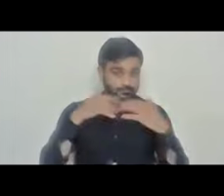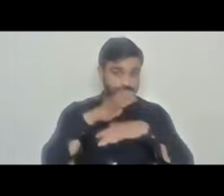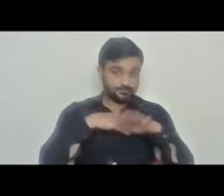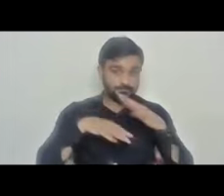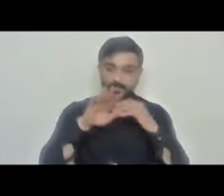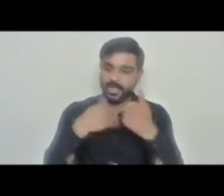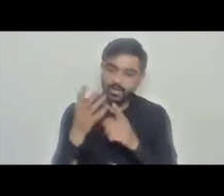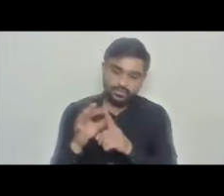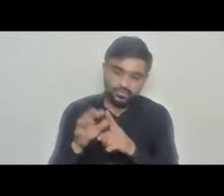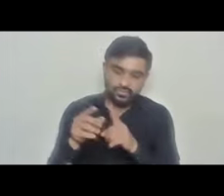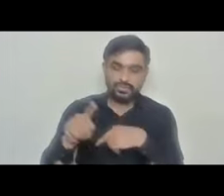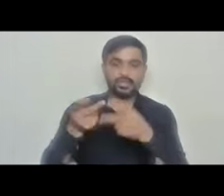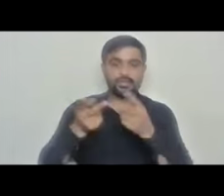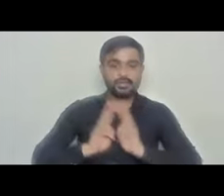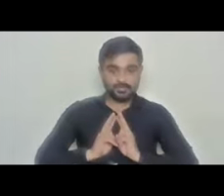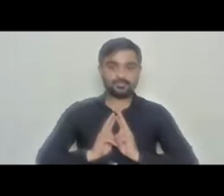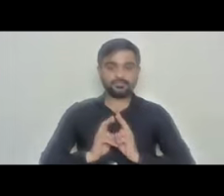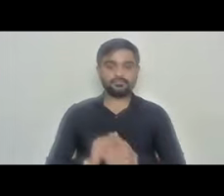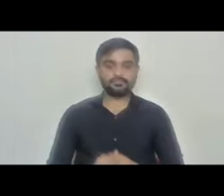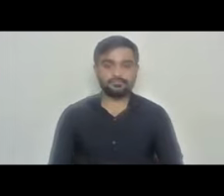how do they reflect